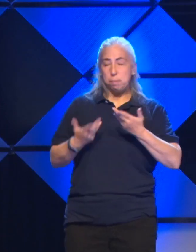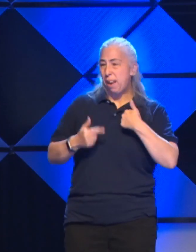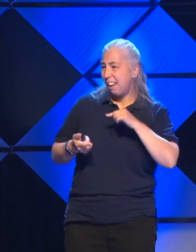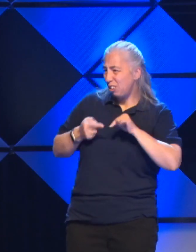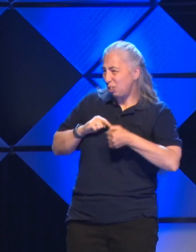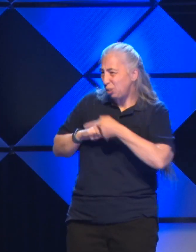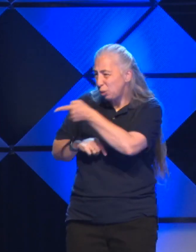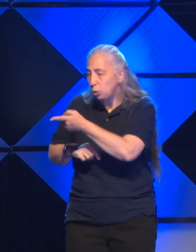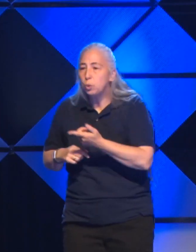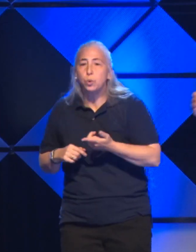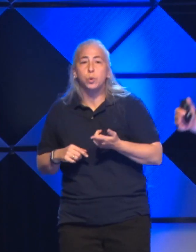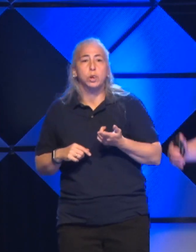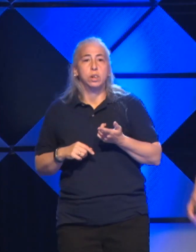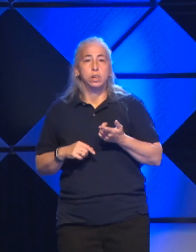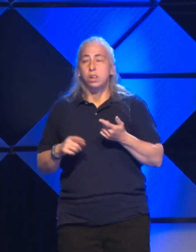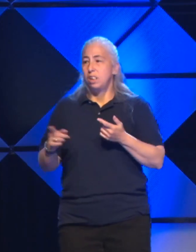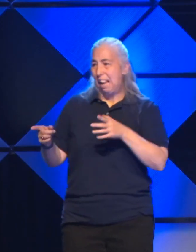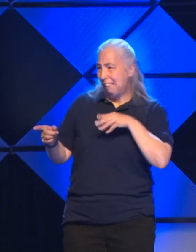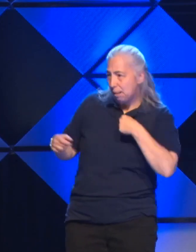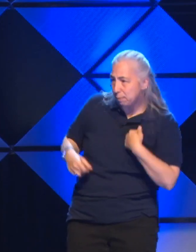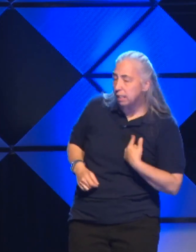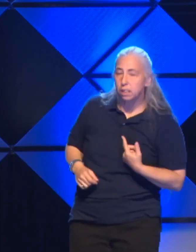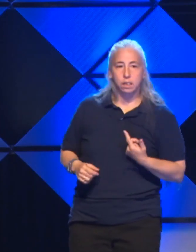misunderstood, we will not be accepted.